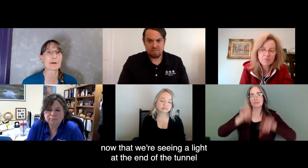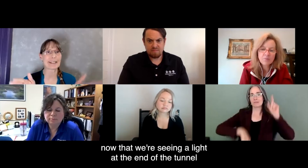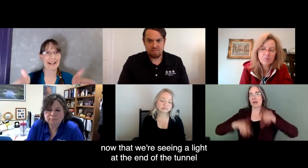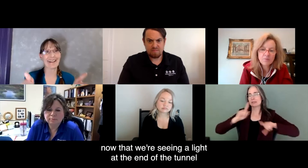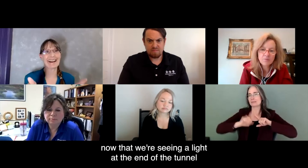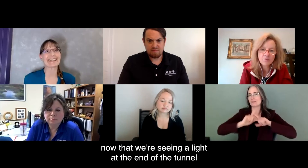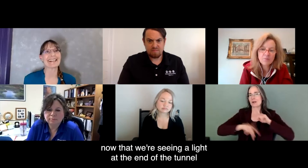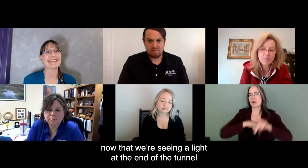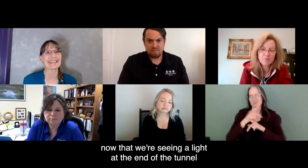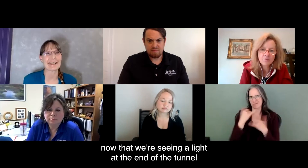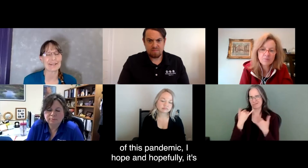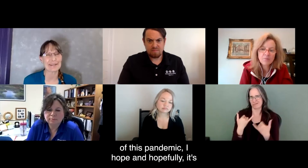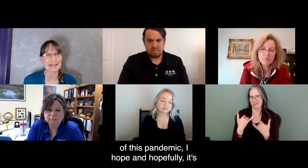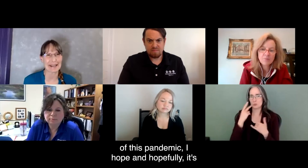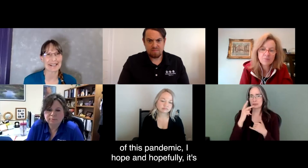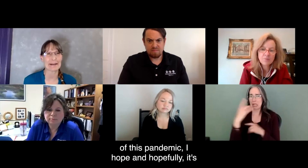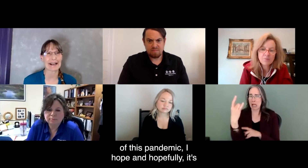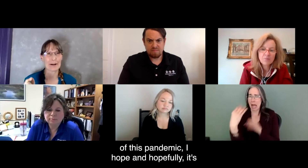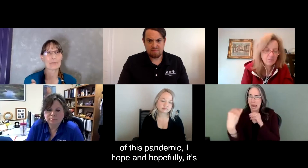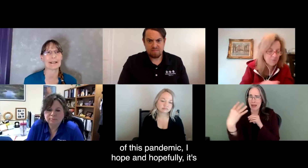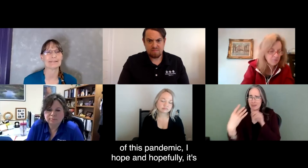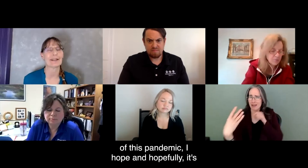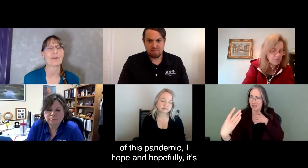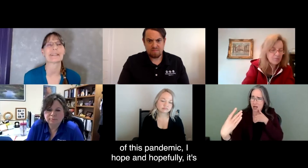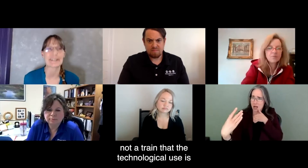that we're seeing a light at the end of the tunnel of this pandemic, I